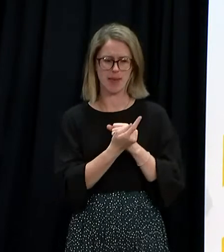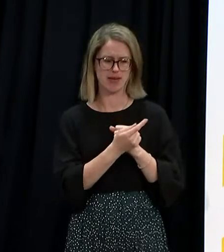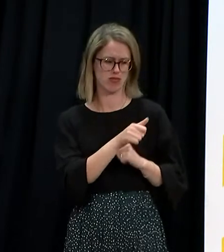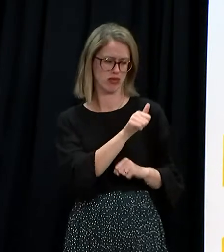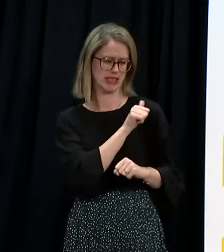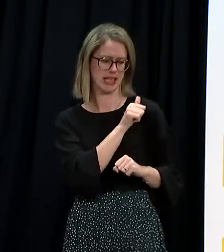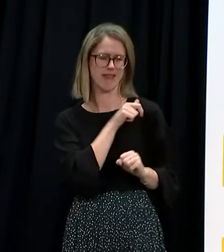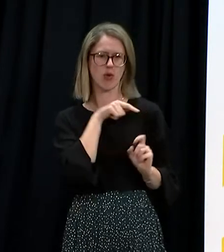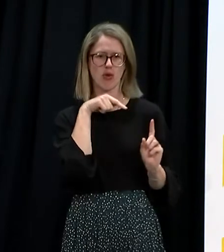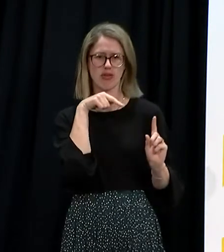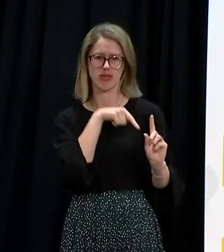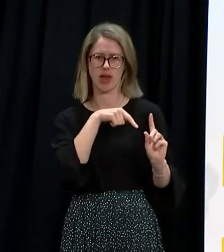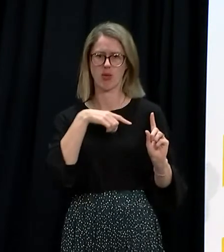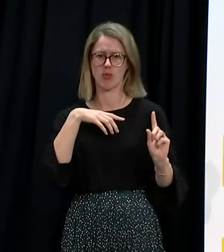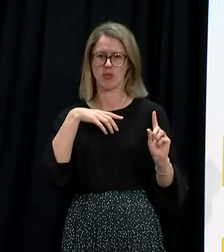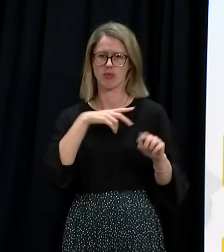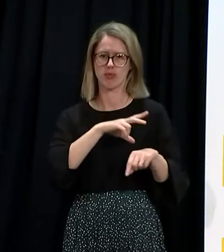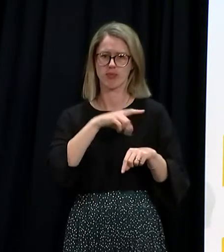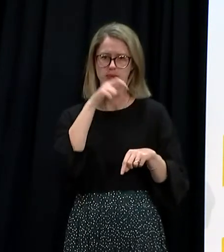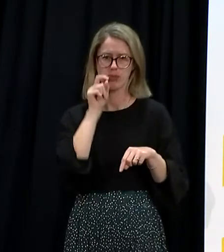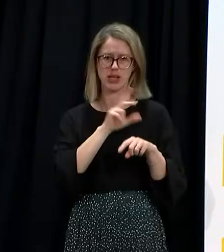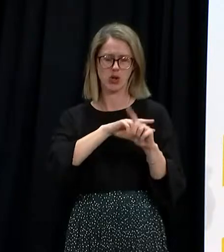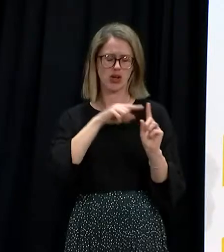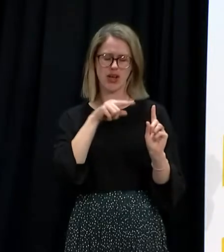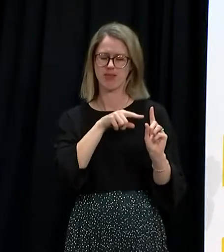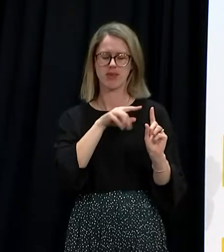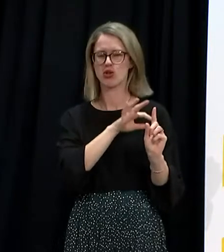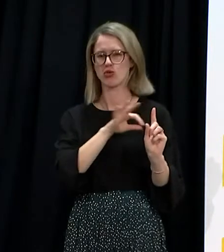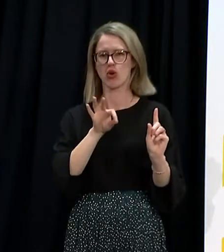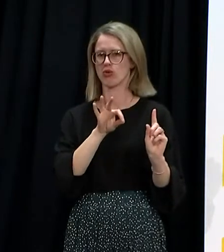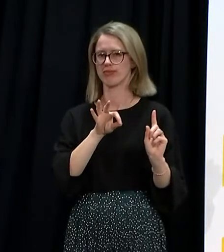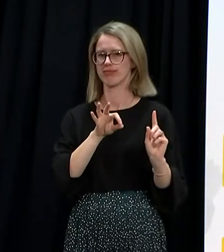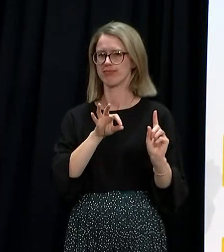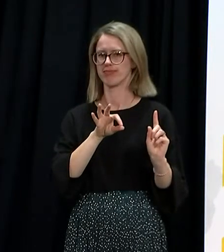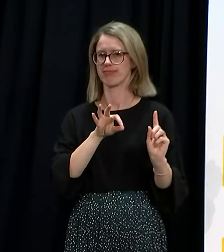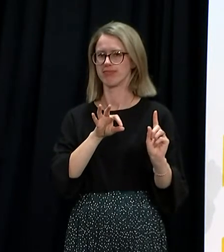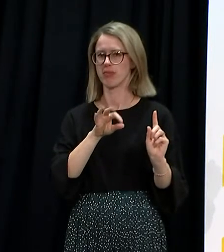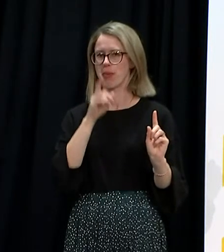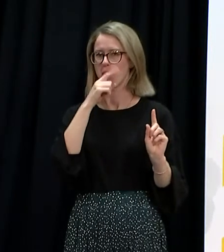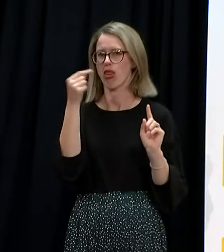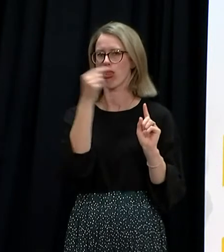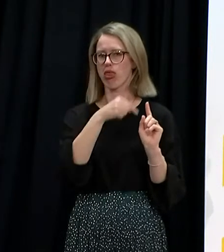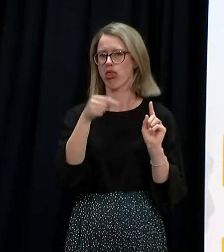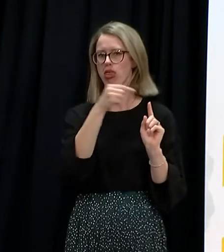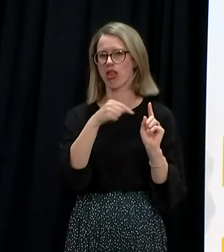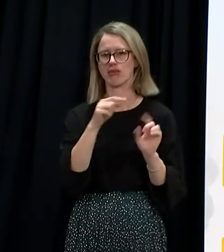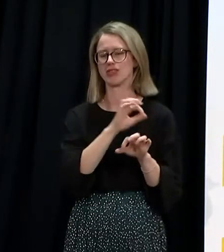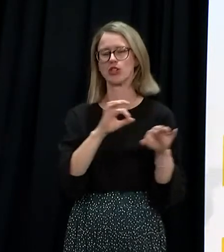in this case warranted the response that was received by Susie Wiles.